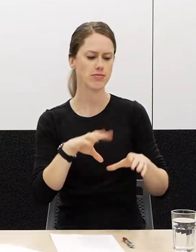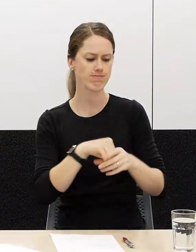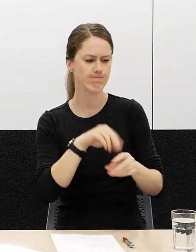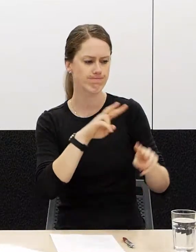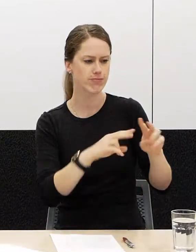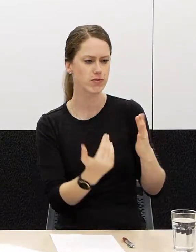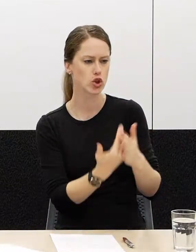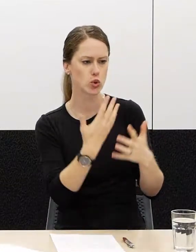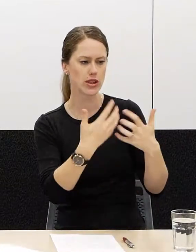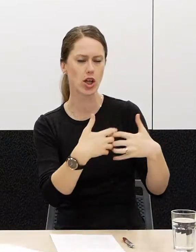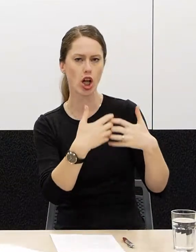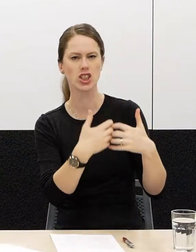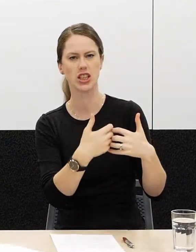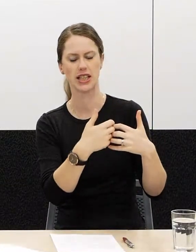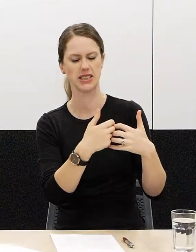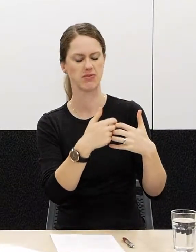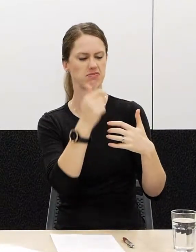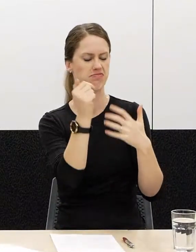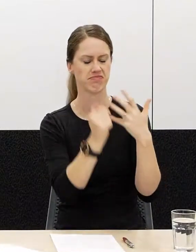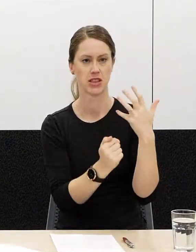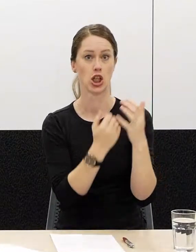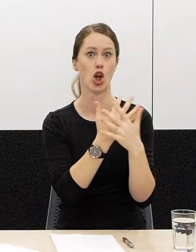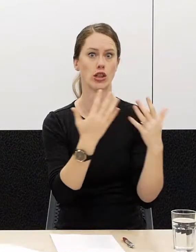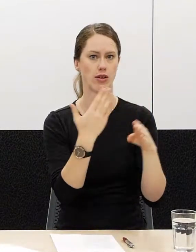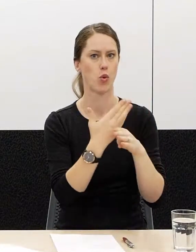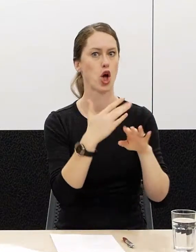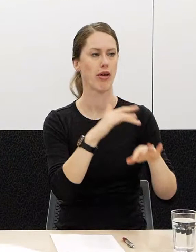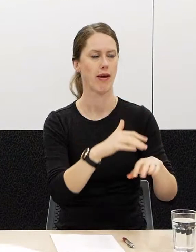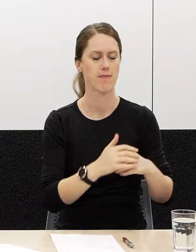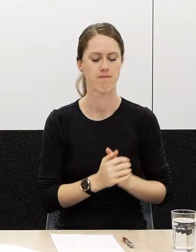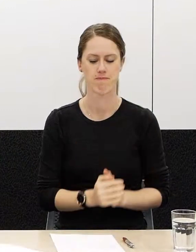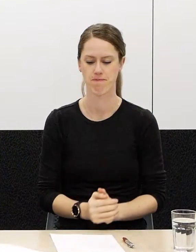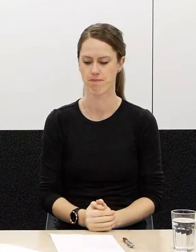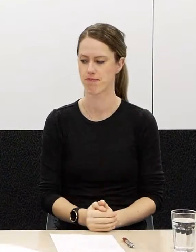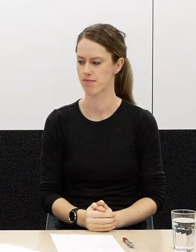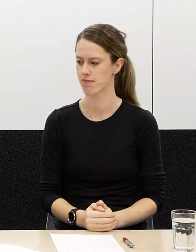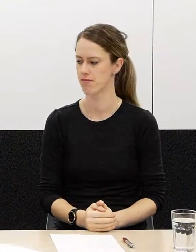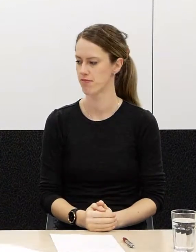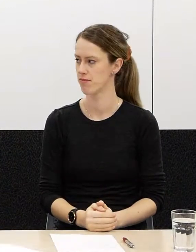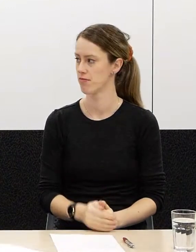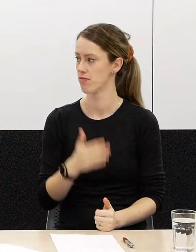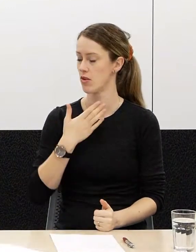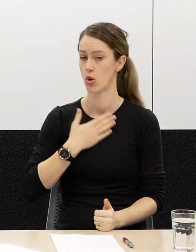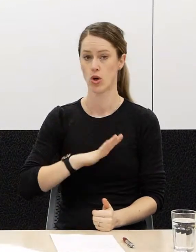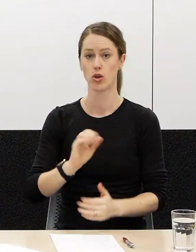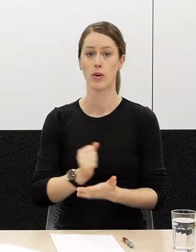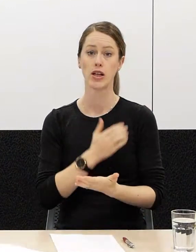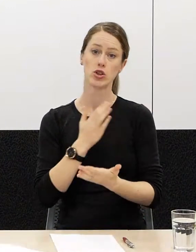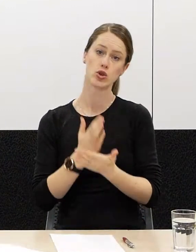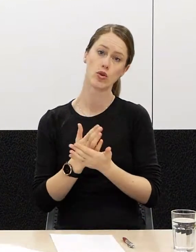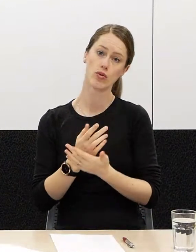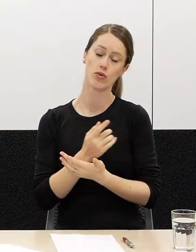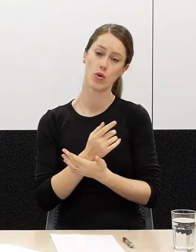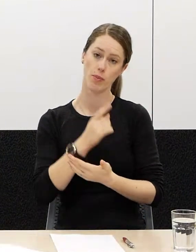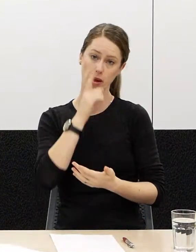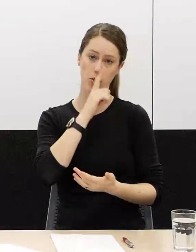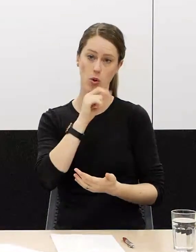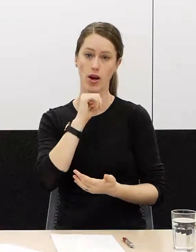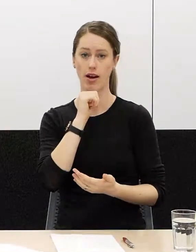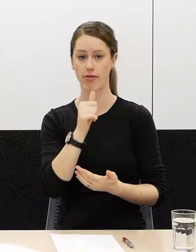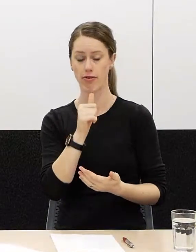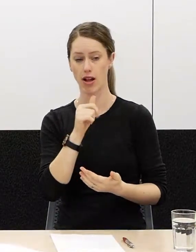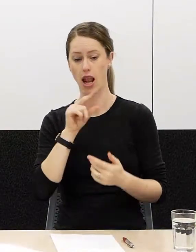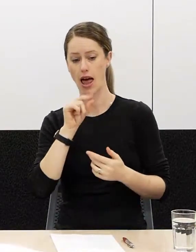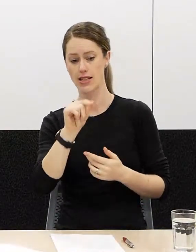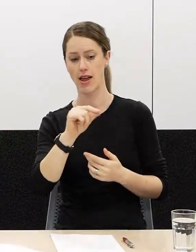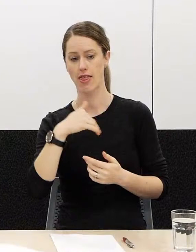new technologies, all sorts of, there's a lot of work inside that. And we also want to ensure that for those who do go on and